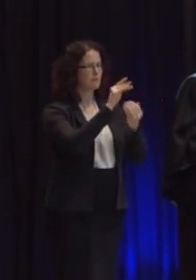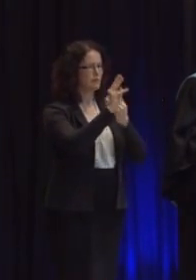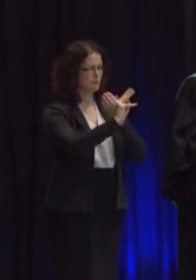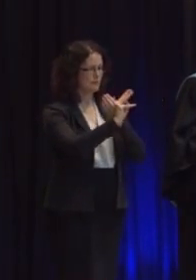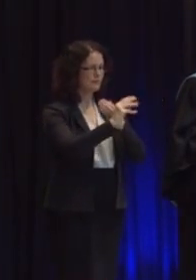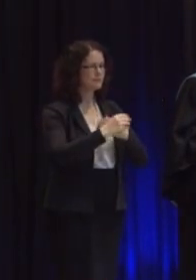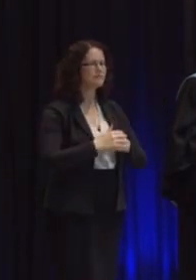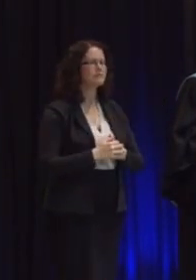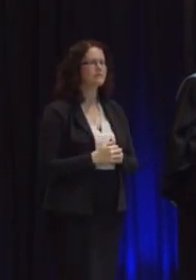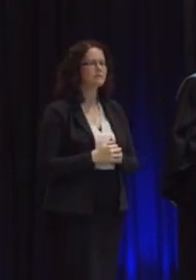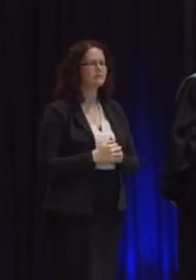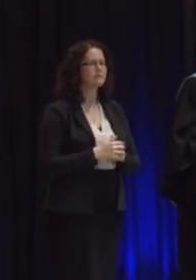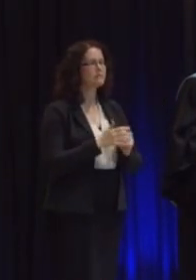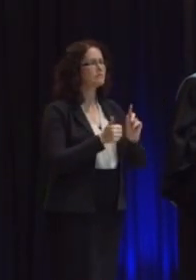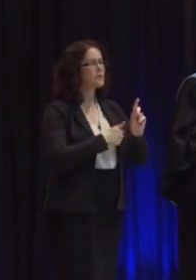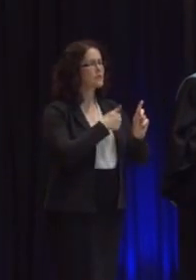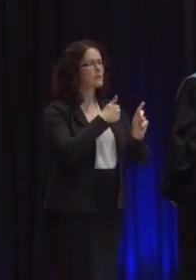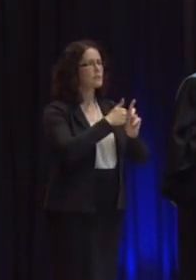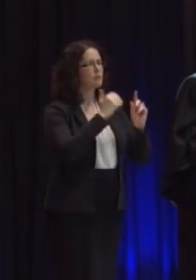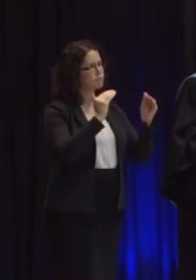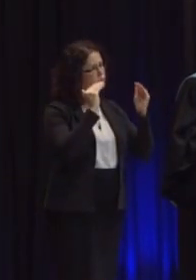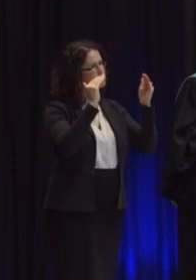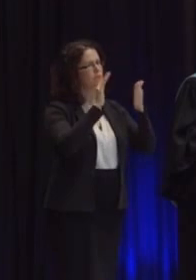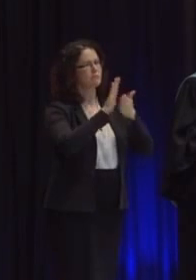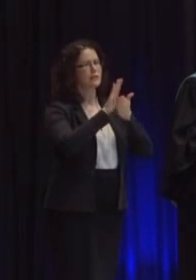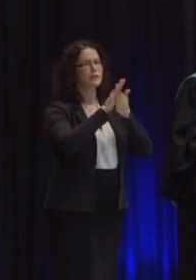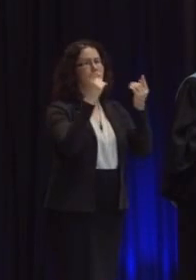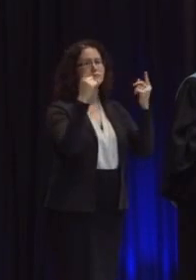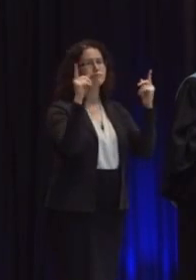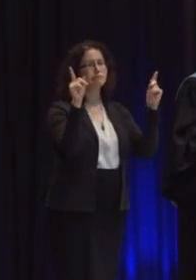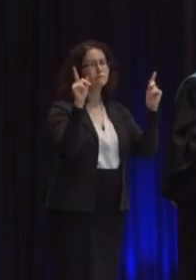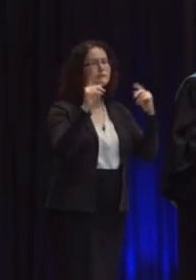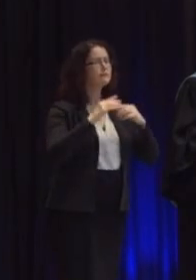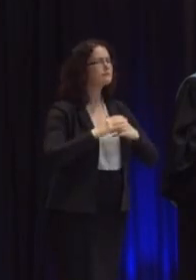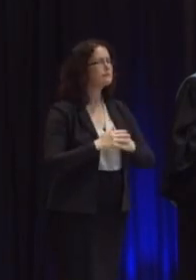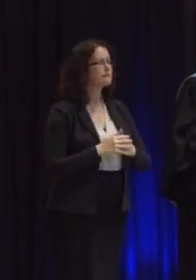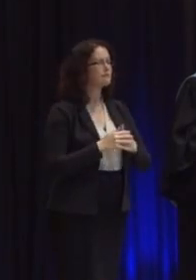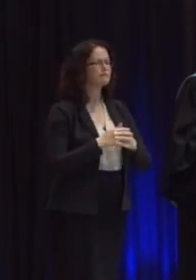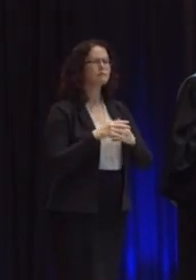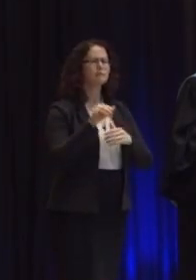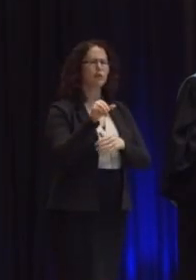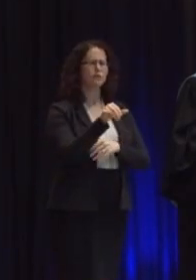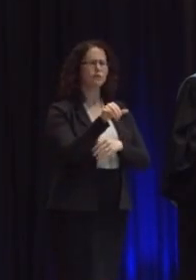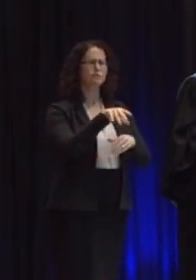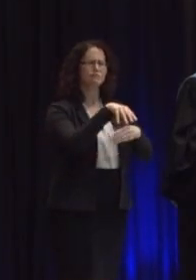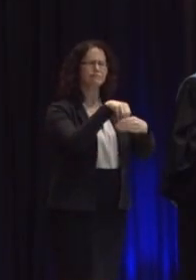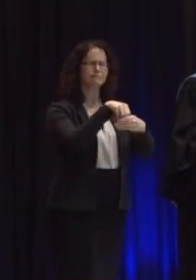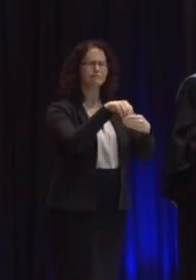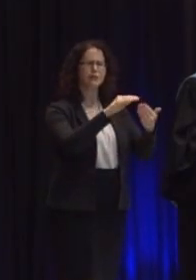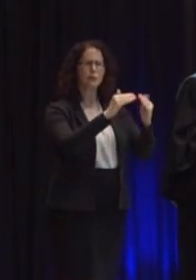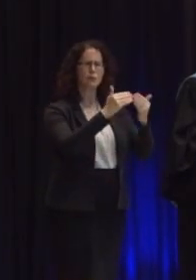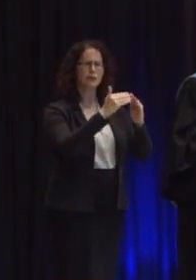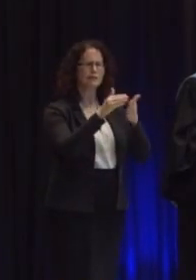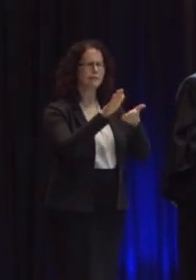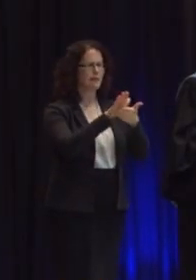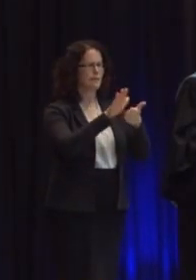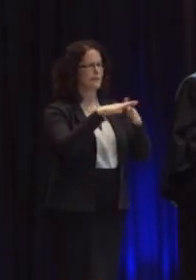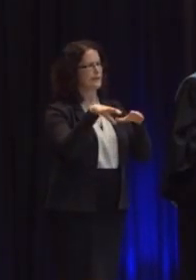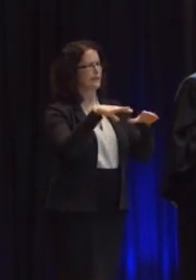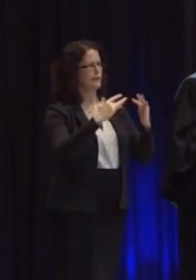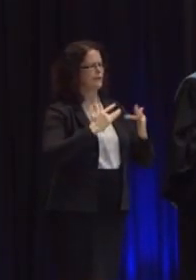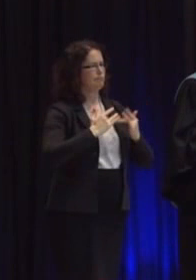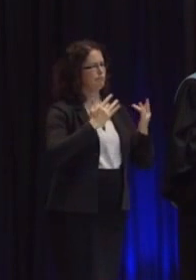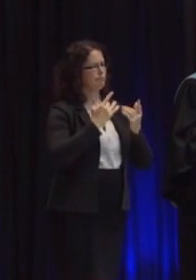has demonstrated outstanding academic achievement and contributed to campus and/or community activities.